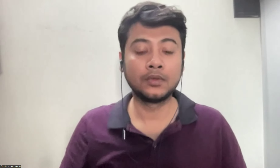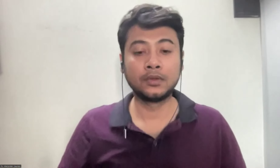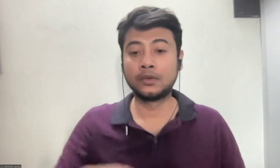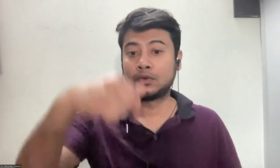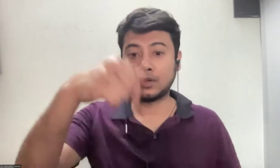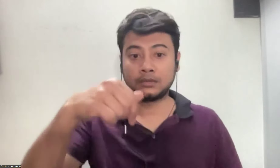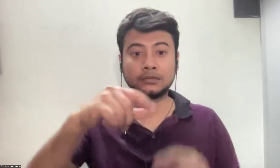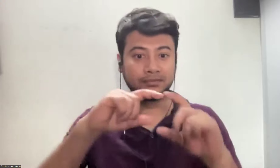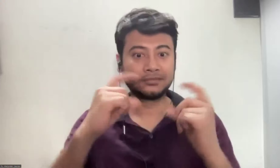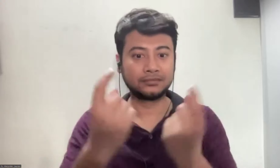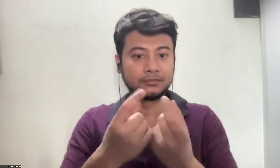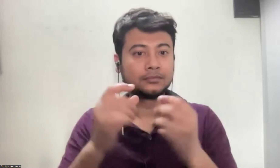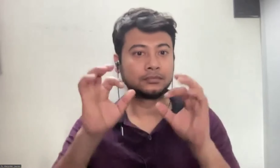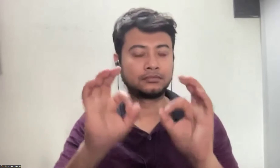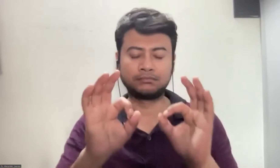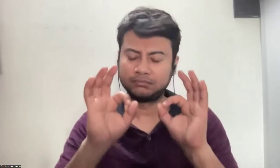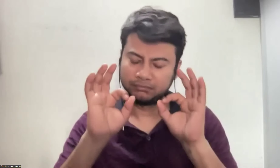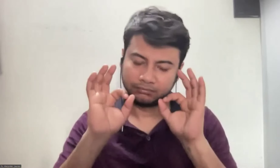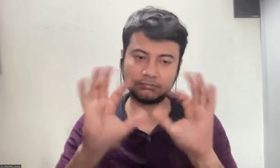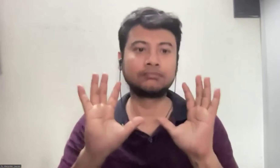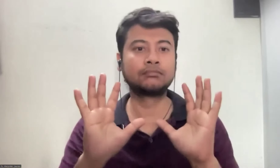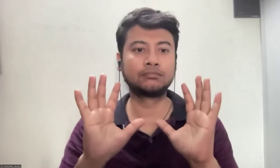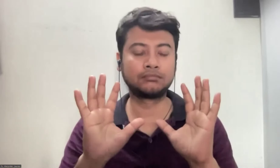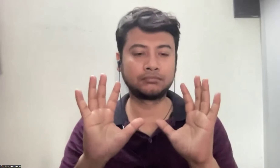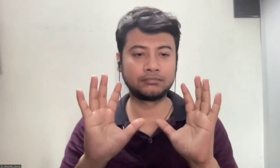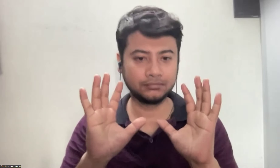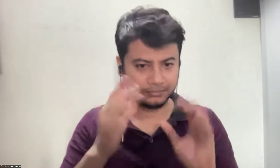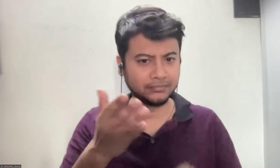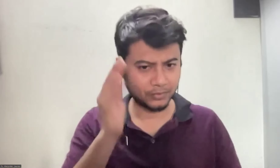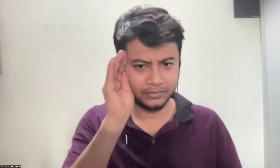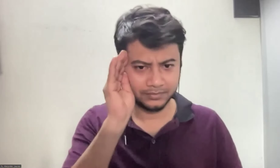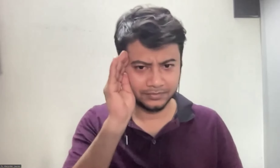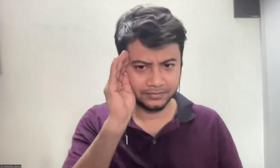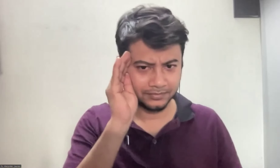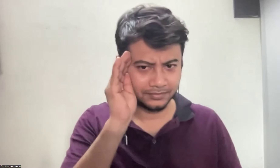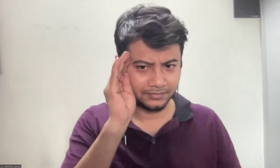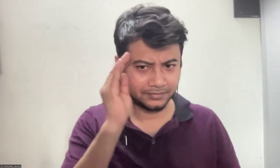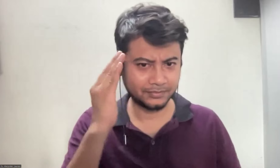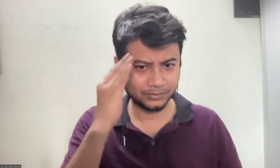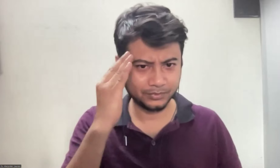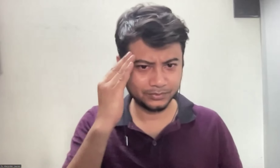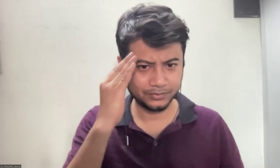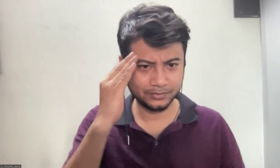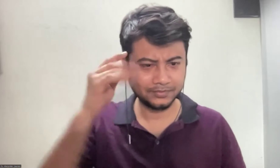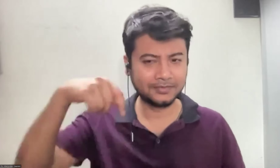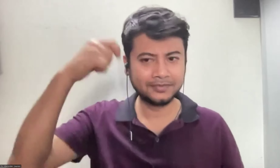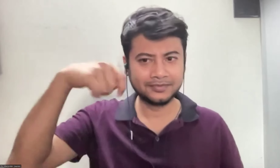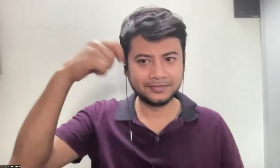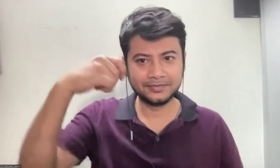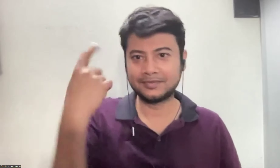today. And I hope you all would have seen the video also, which we had sent